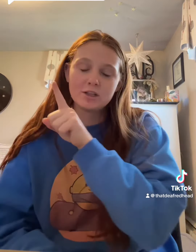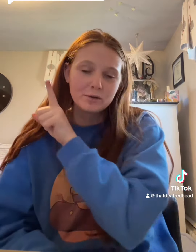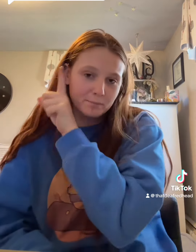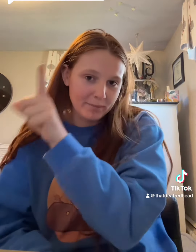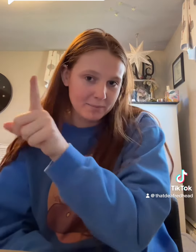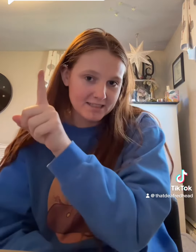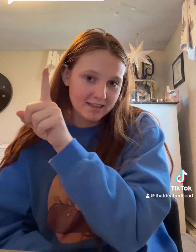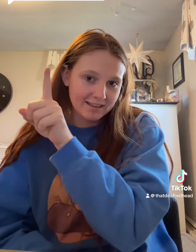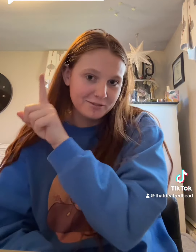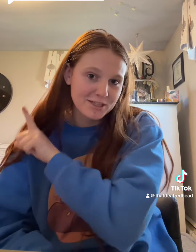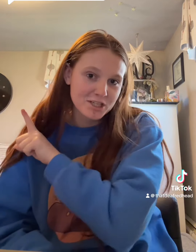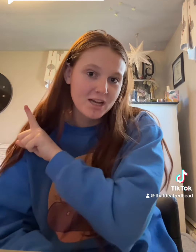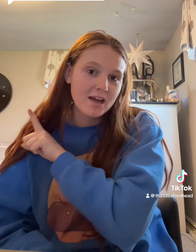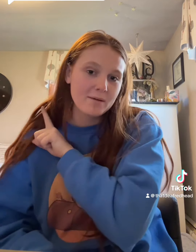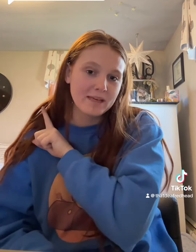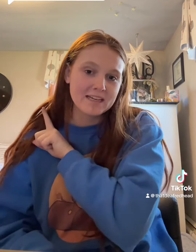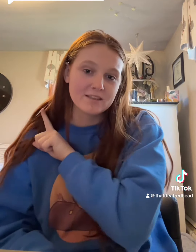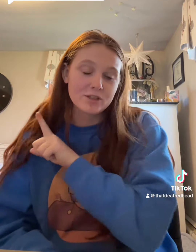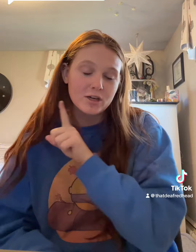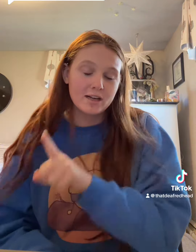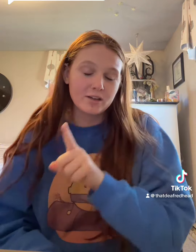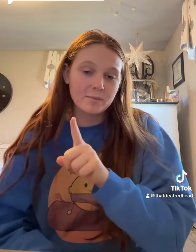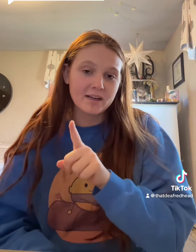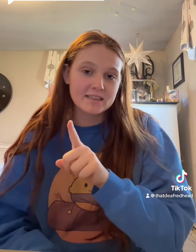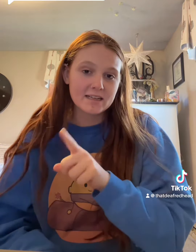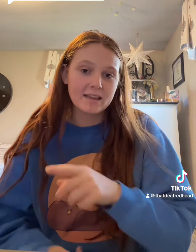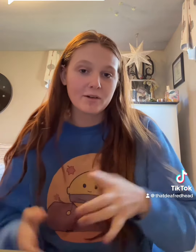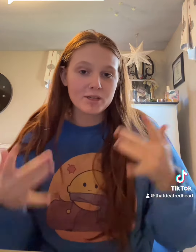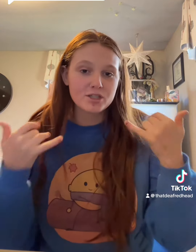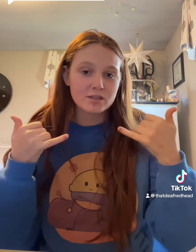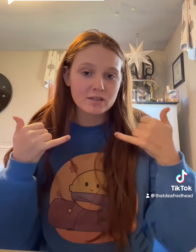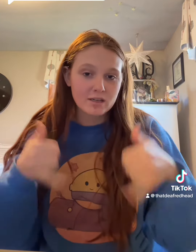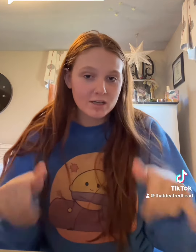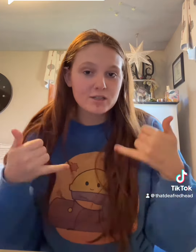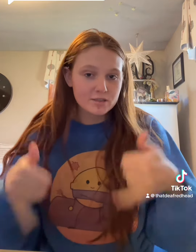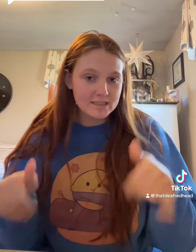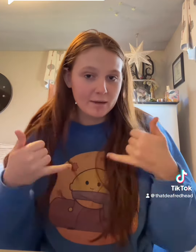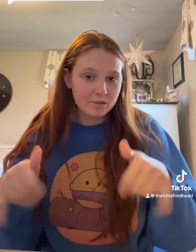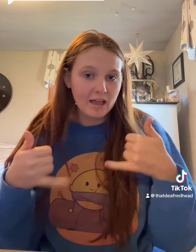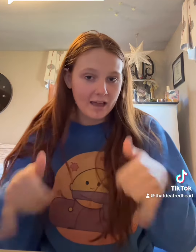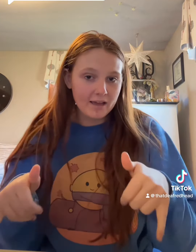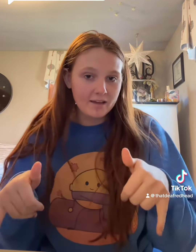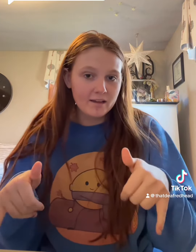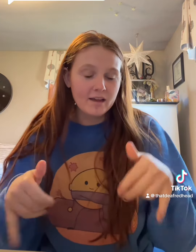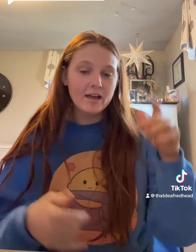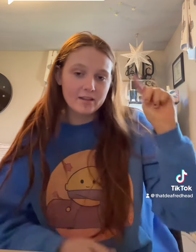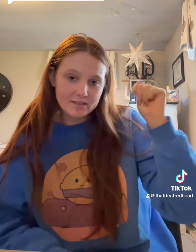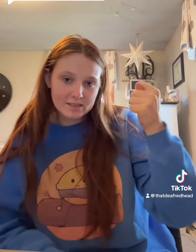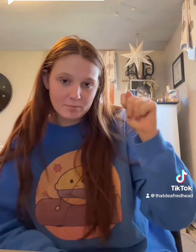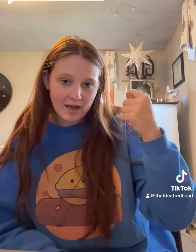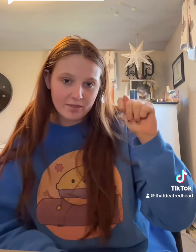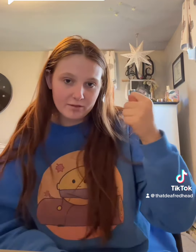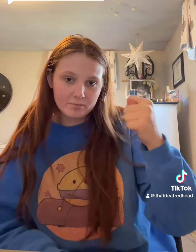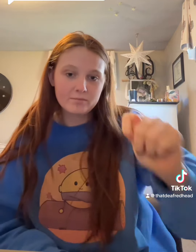learn baby sign language? Because if you're trying to learn American Sign Language, say play, and then this is bathroom.